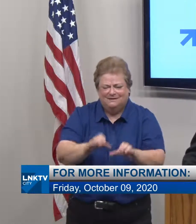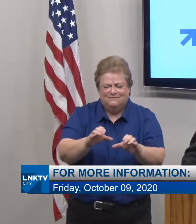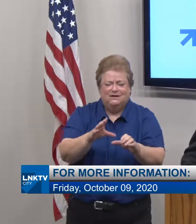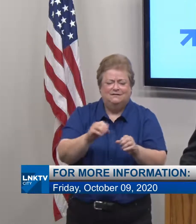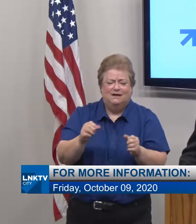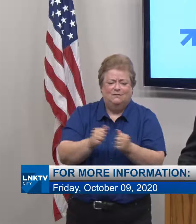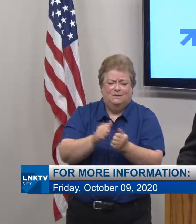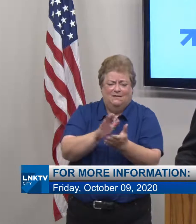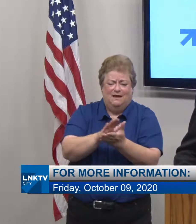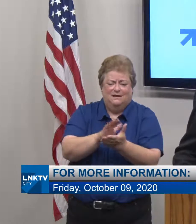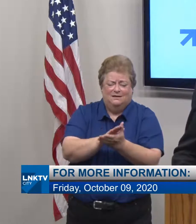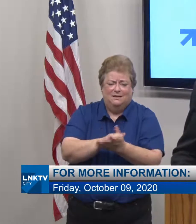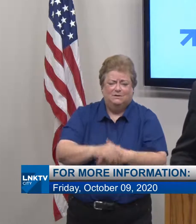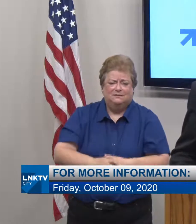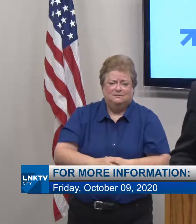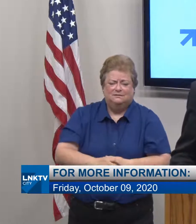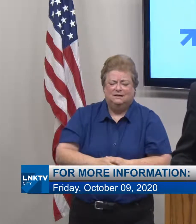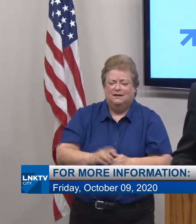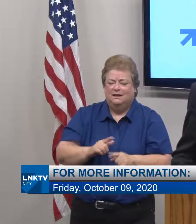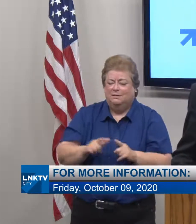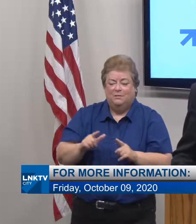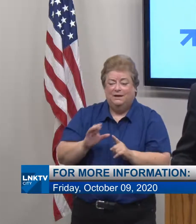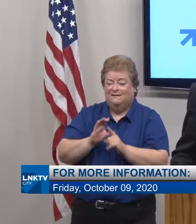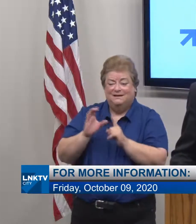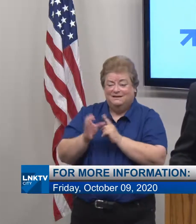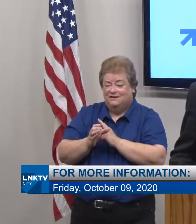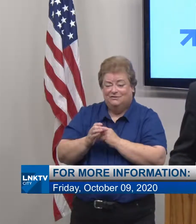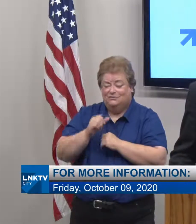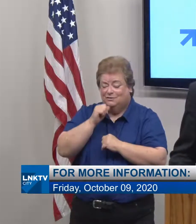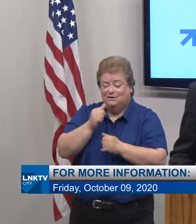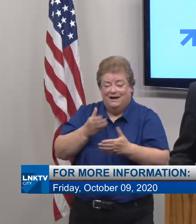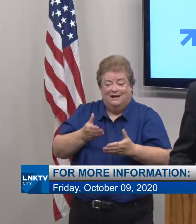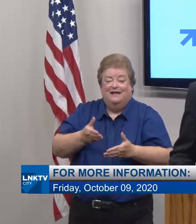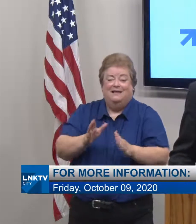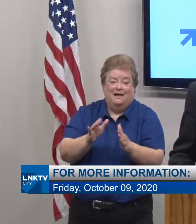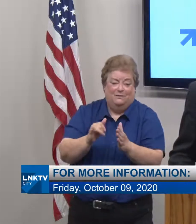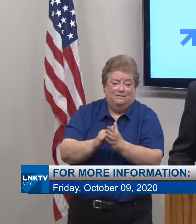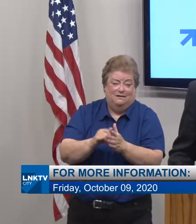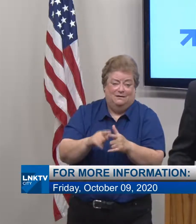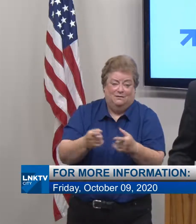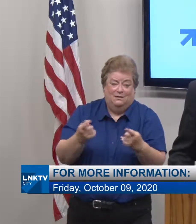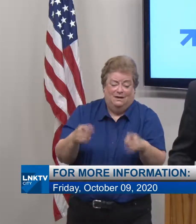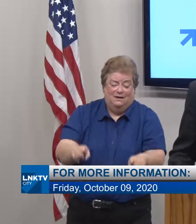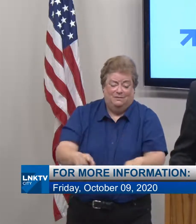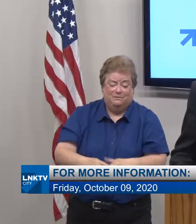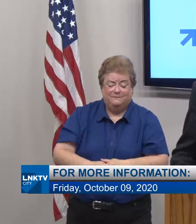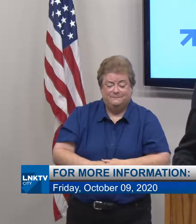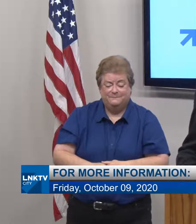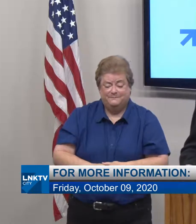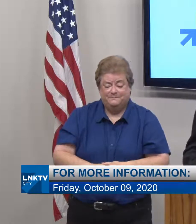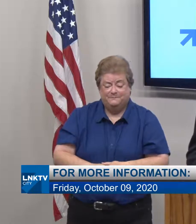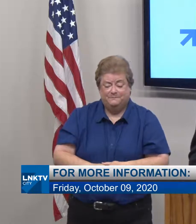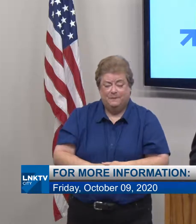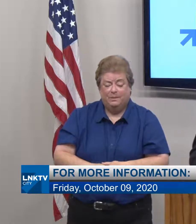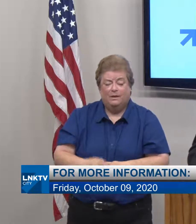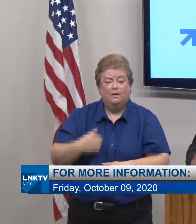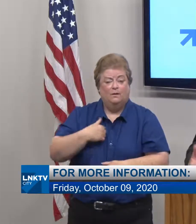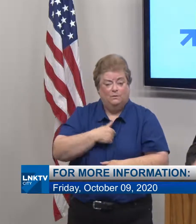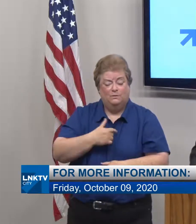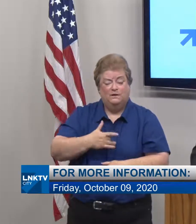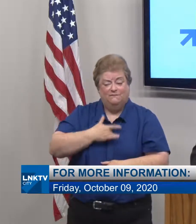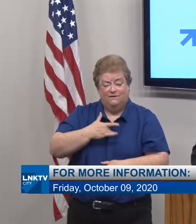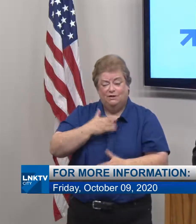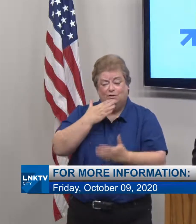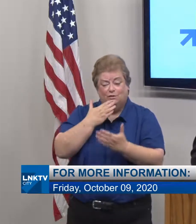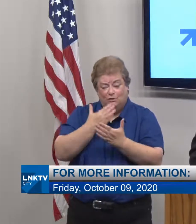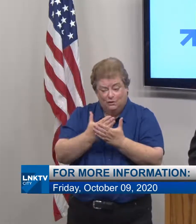academics, but conditions just won't warrant that occurring. So while we feel really good about the remote learning